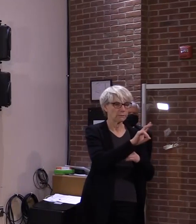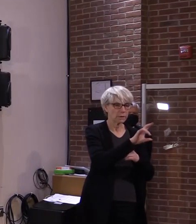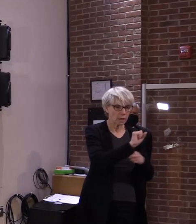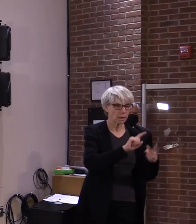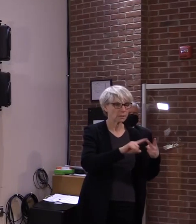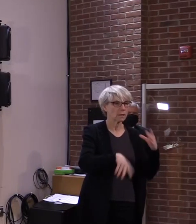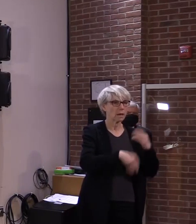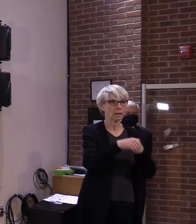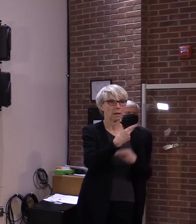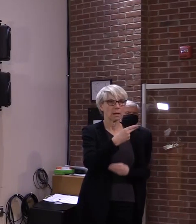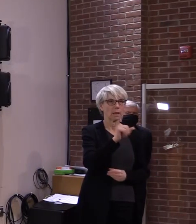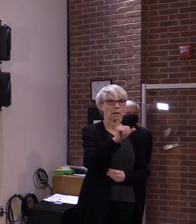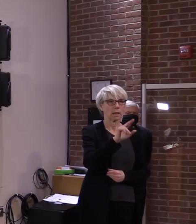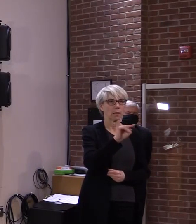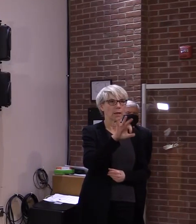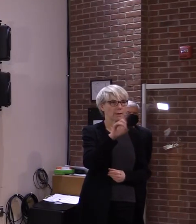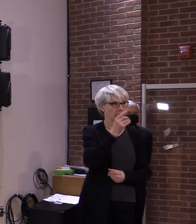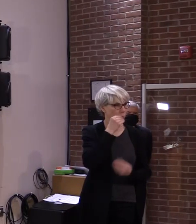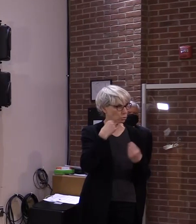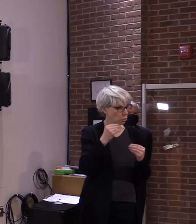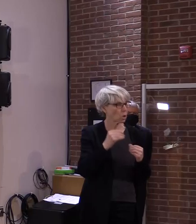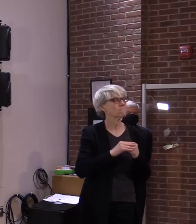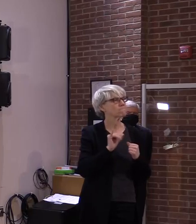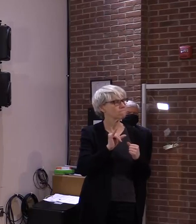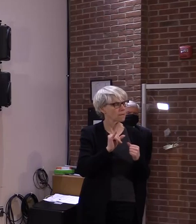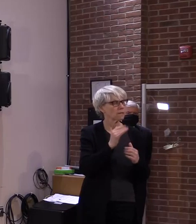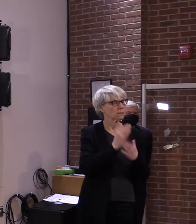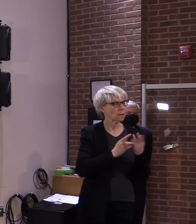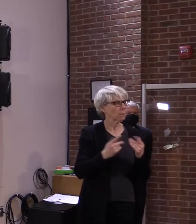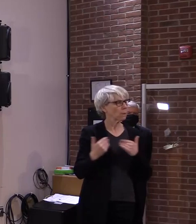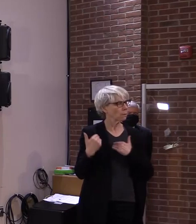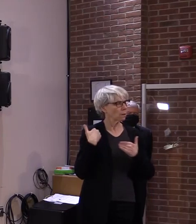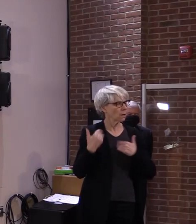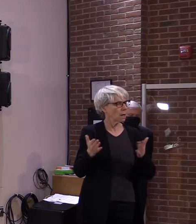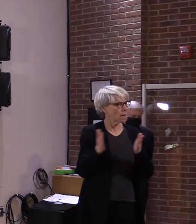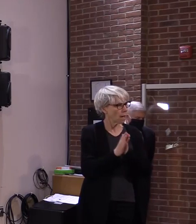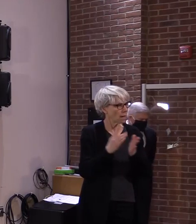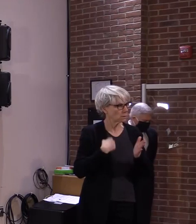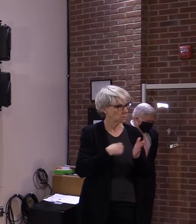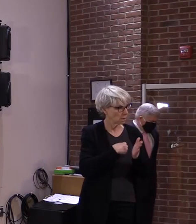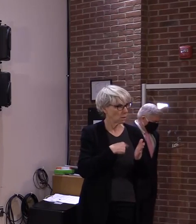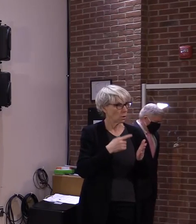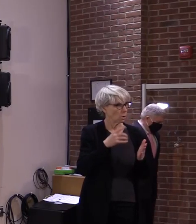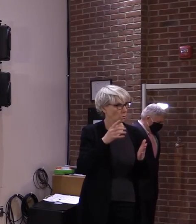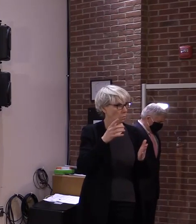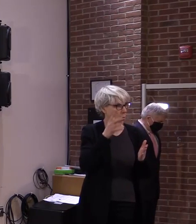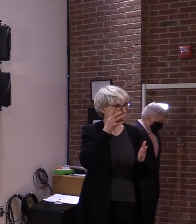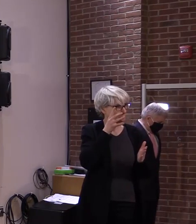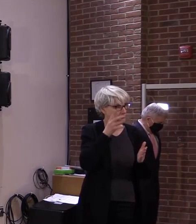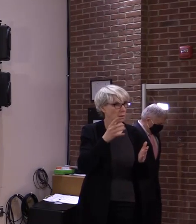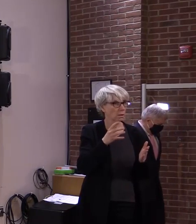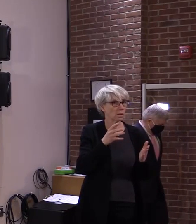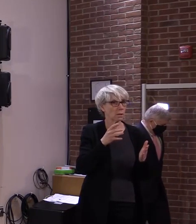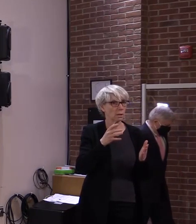about whether or not we were going to be able to maintain or get to the point that the